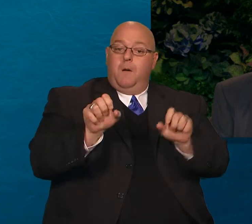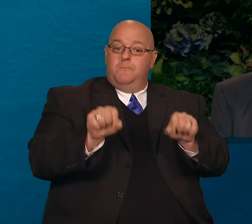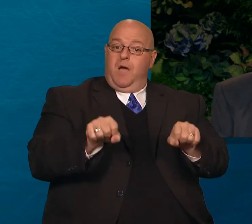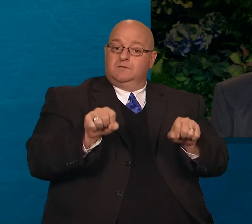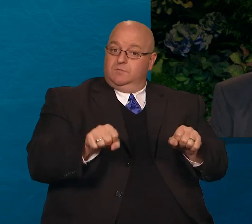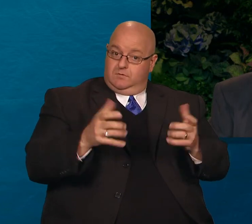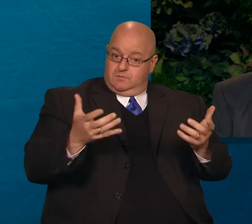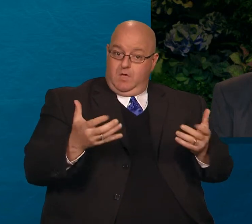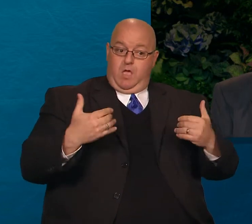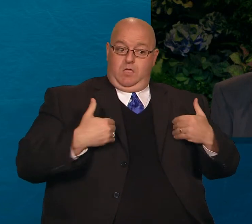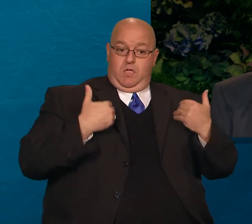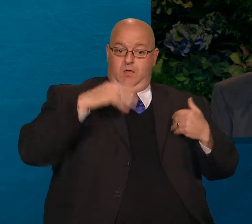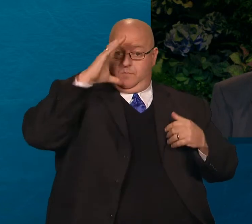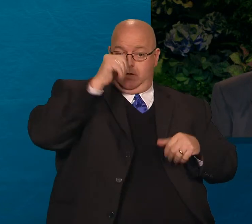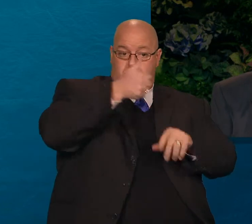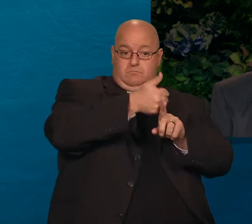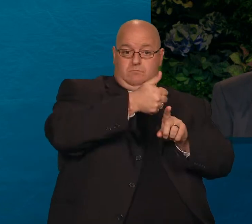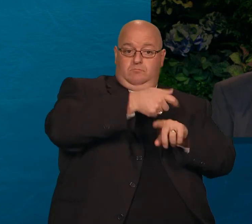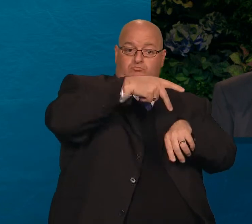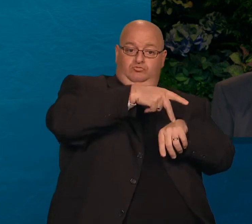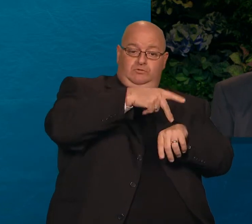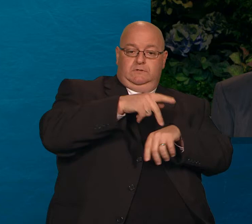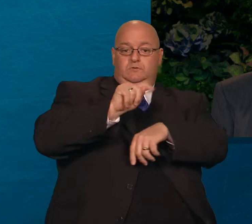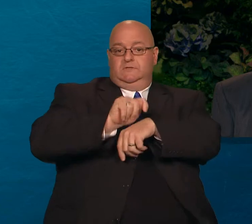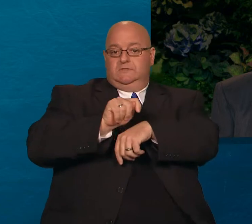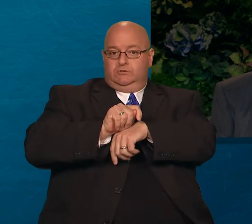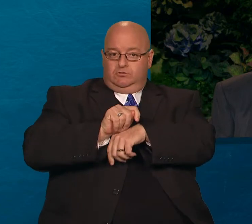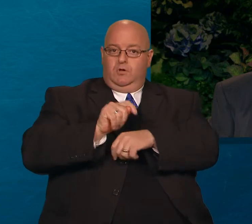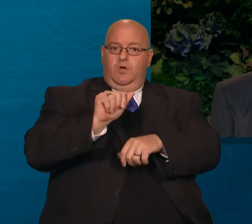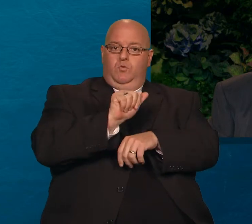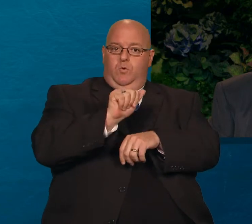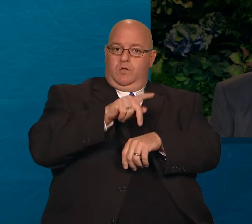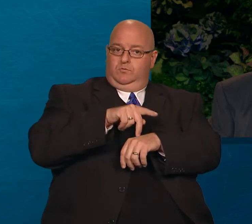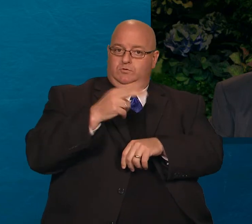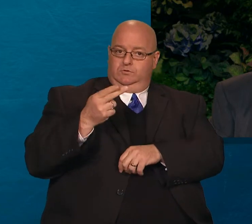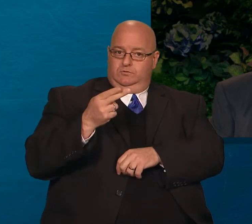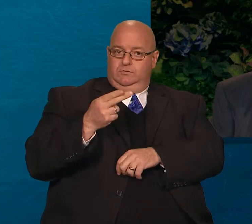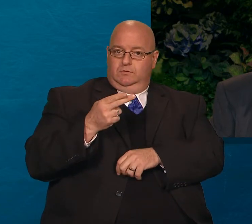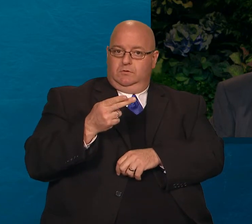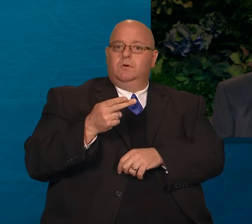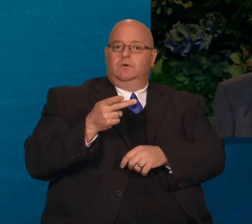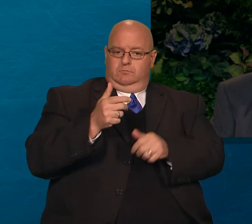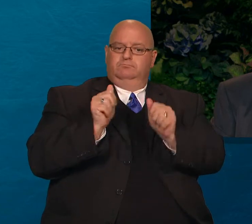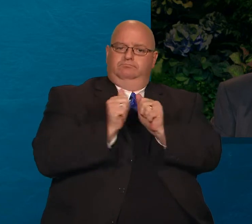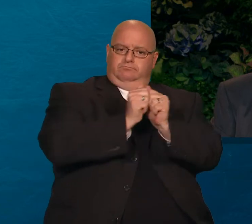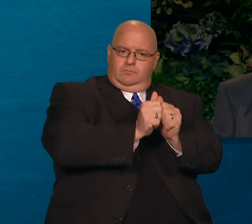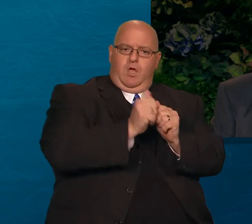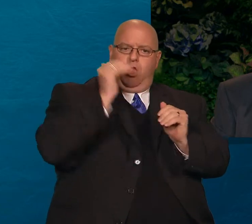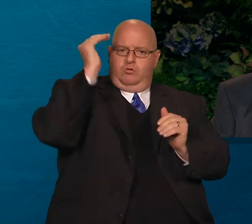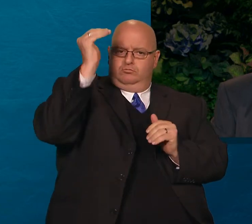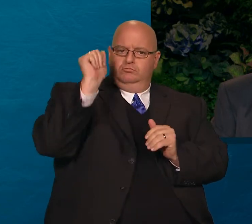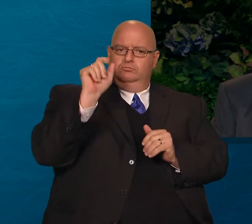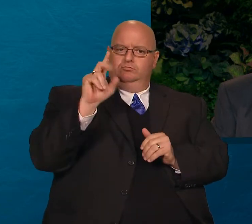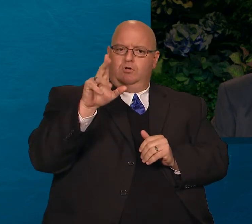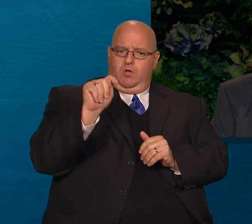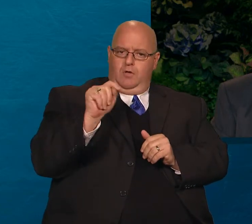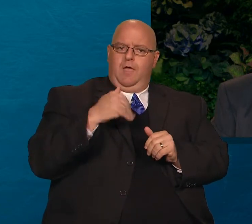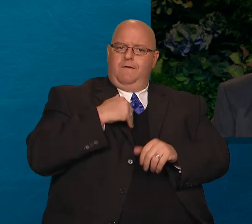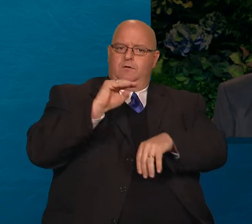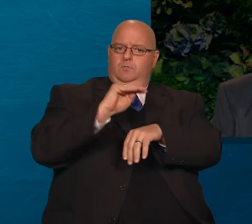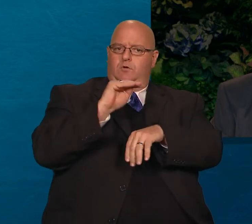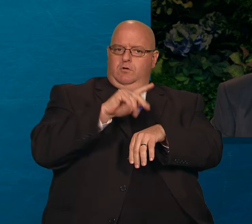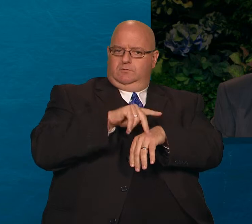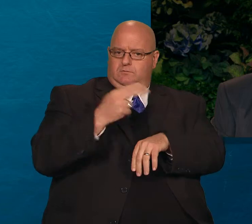young man who is a priest or a teacher in the Aaronic priesthood accompanies an adult holding the